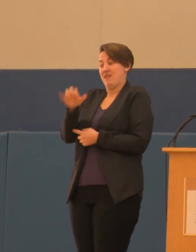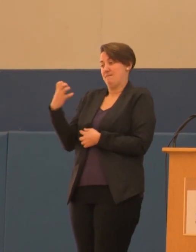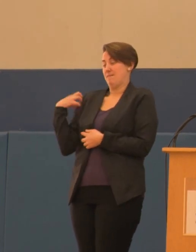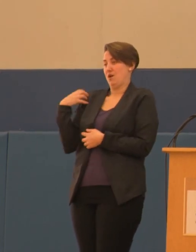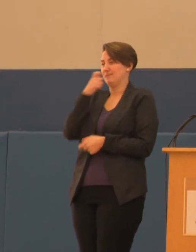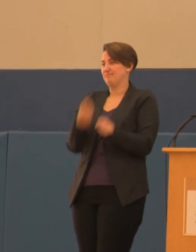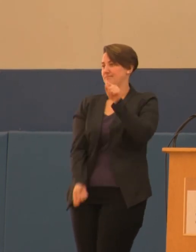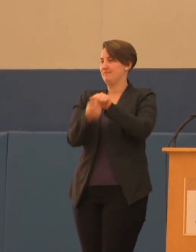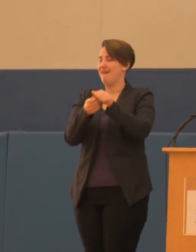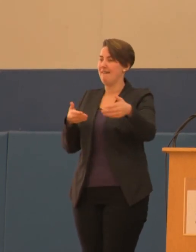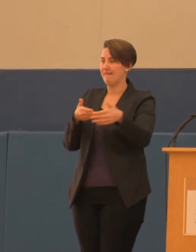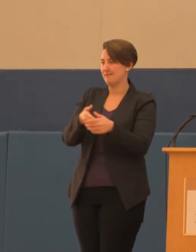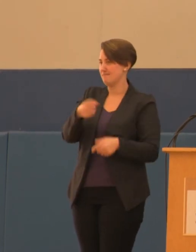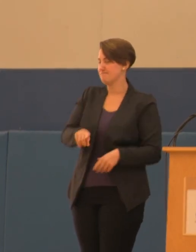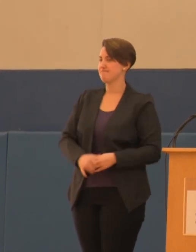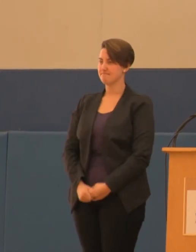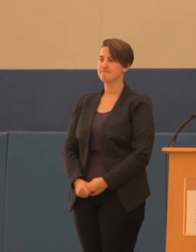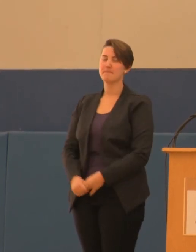against victims.